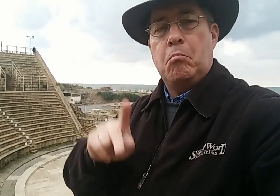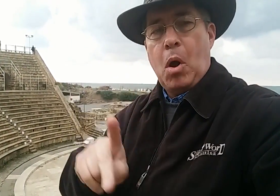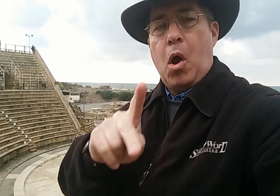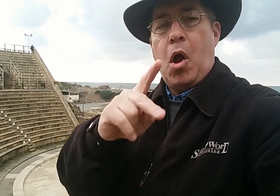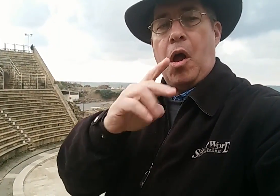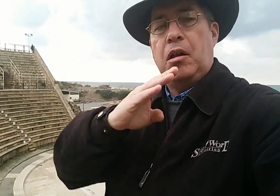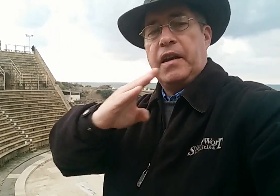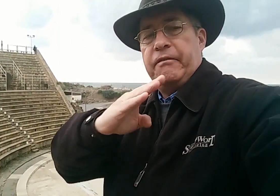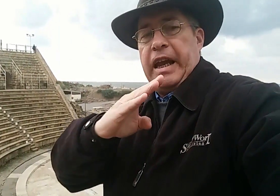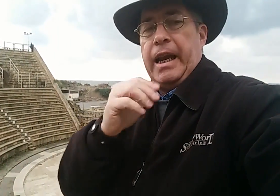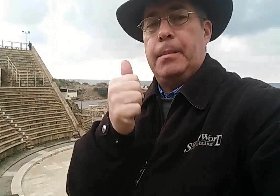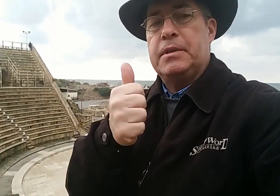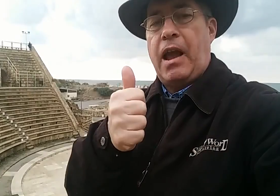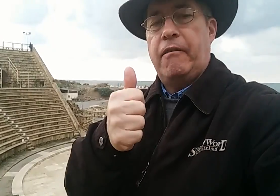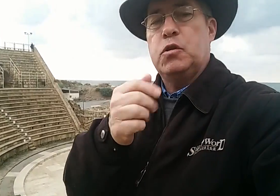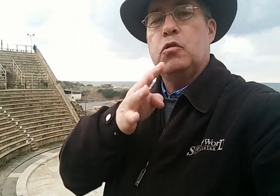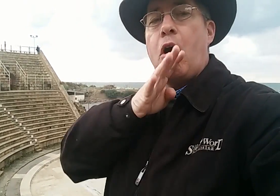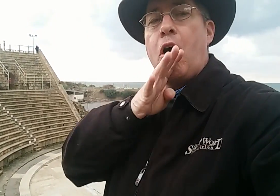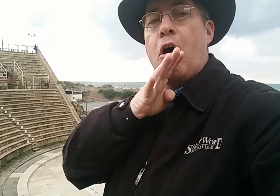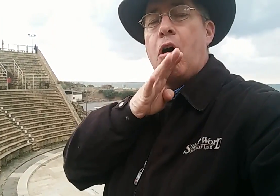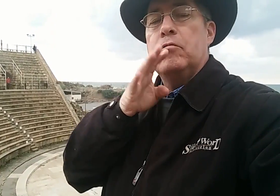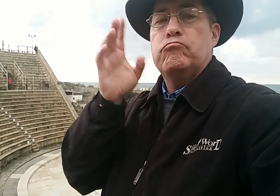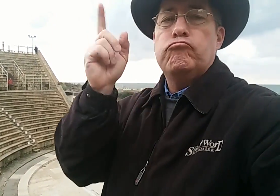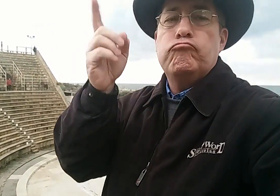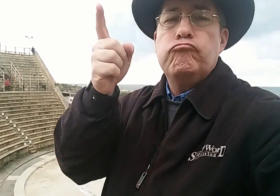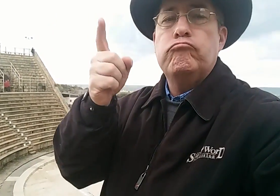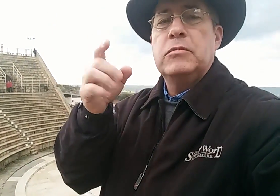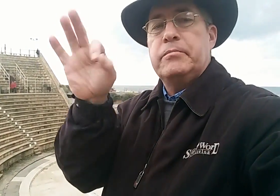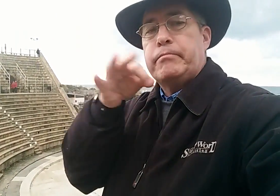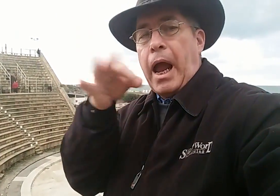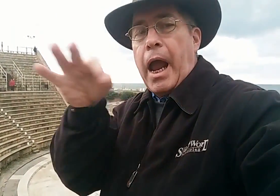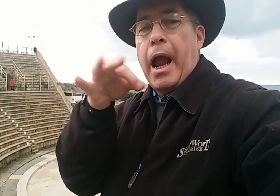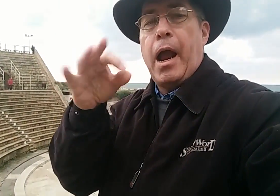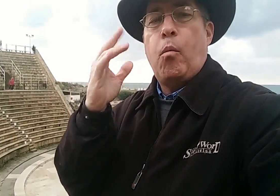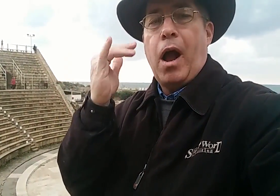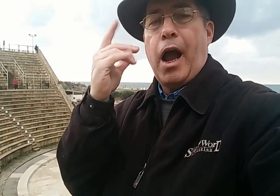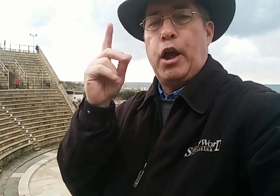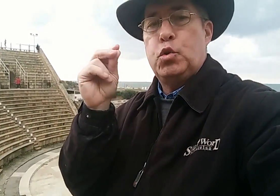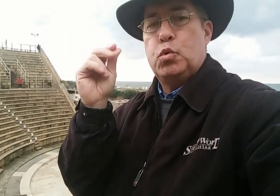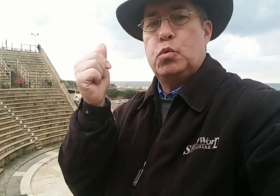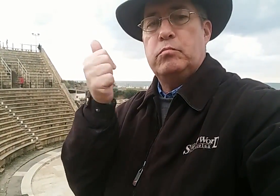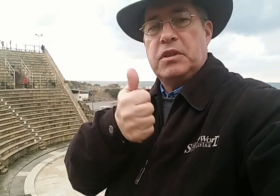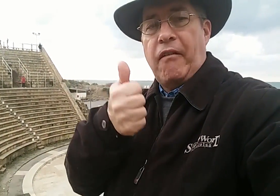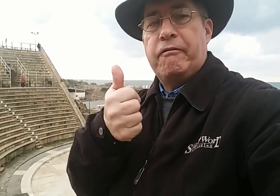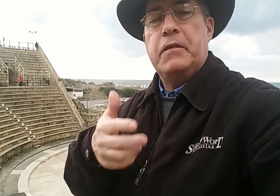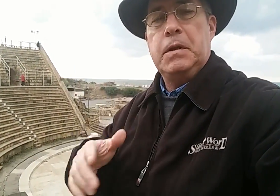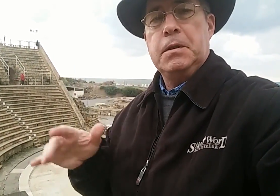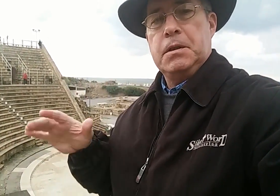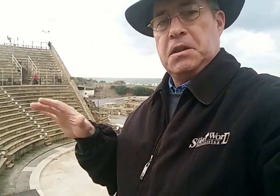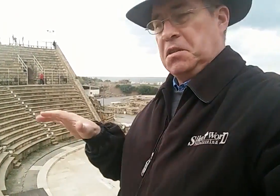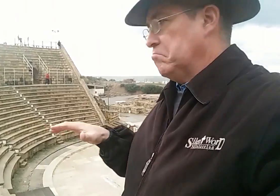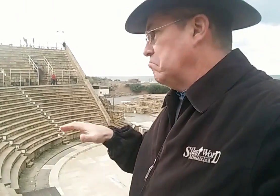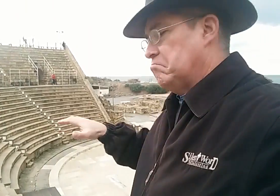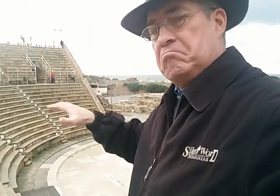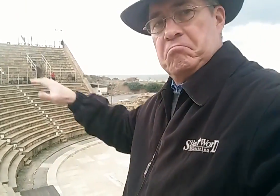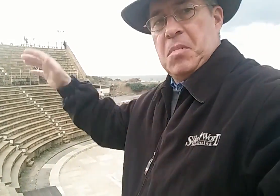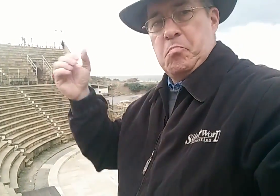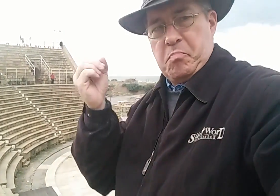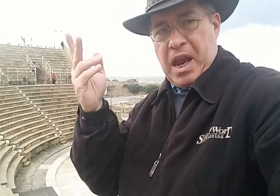A lot of different occurrences happened here, but Paul gave defense of himself, and he explained what he had been doing, why he was